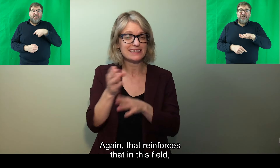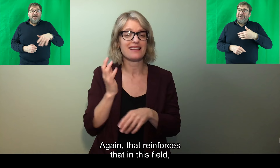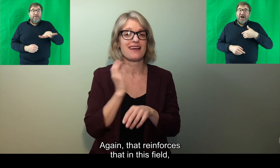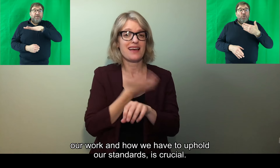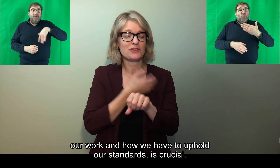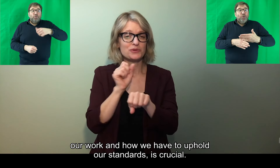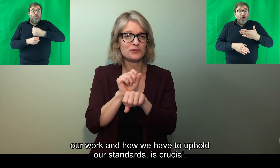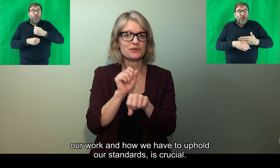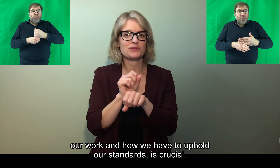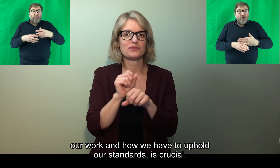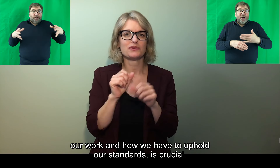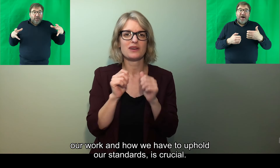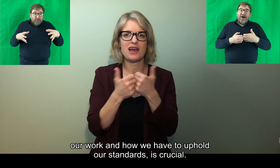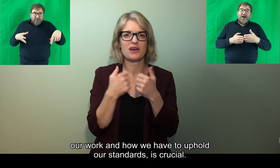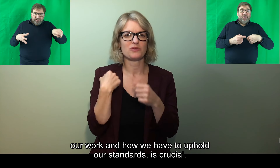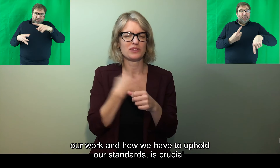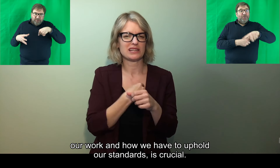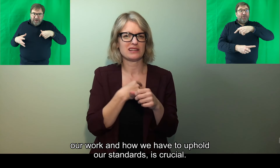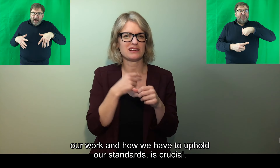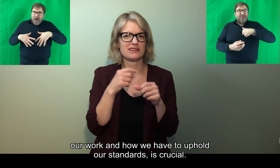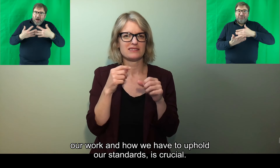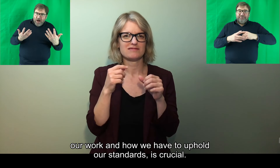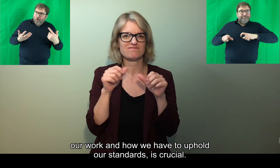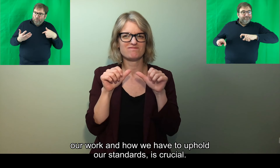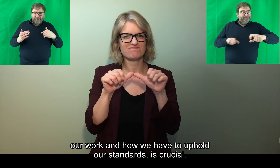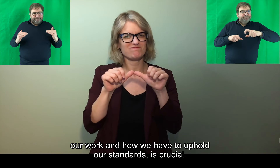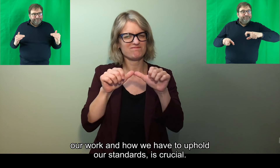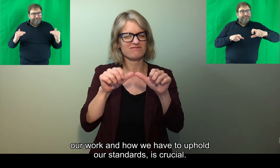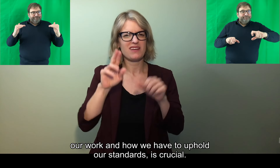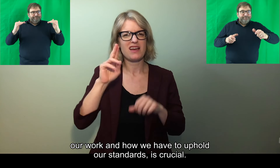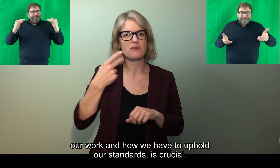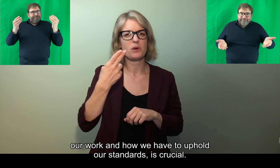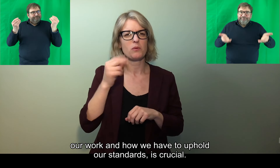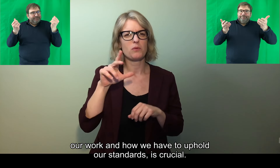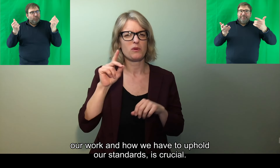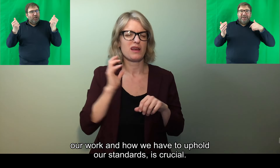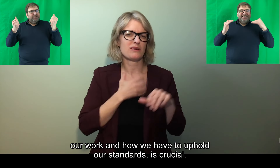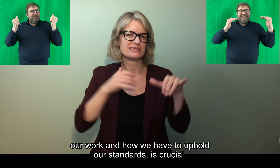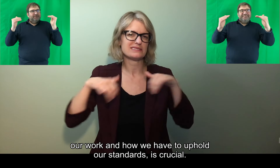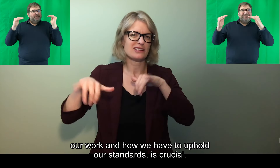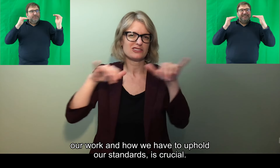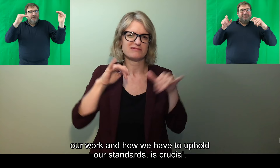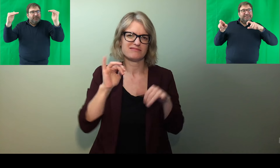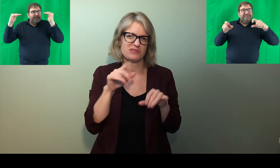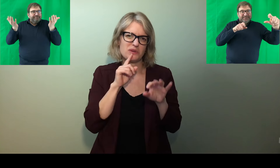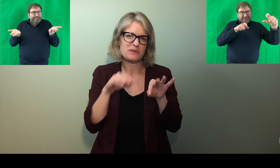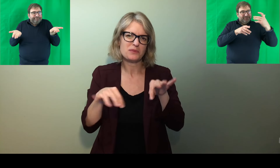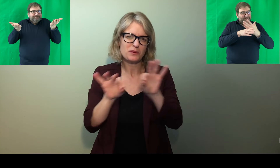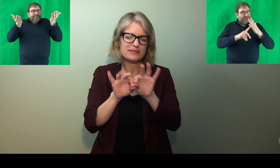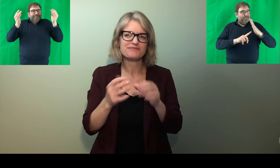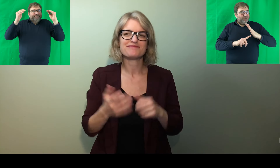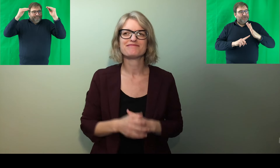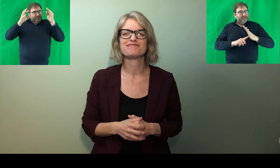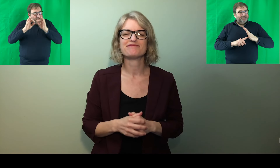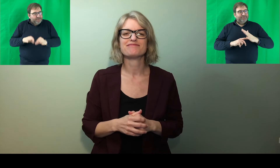field, our work and how we have to uphold our standards is crucial.